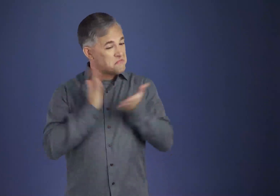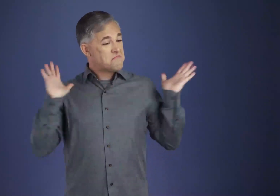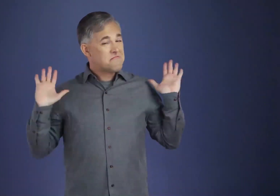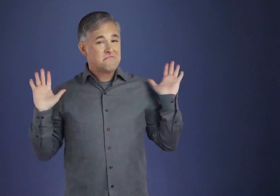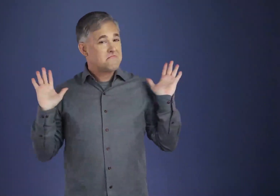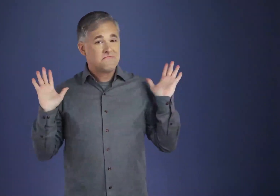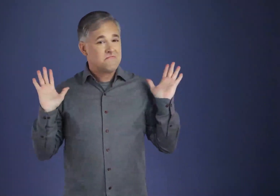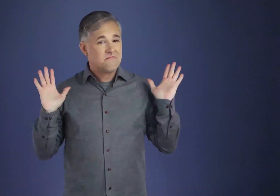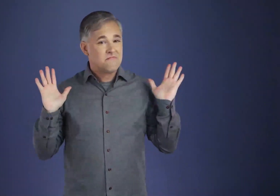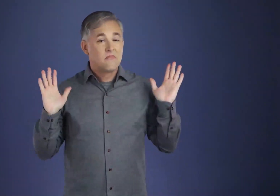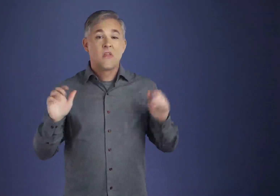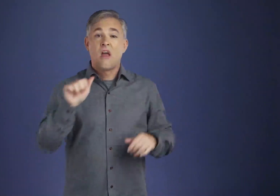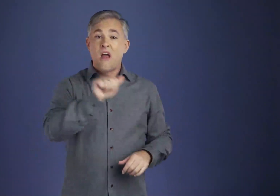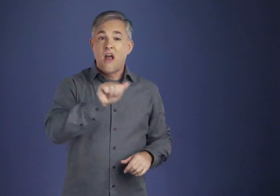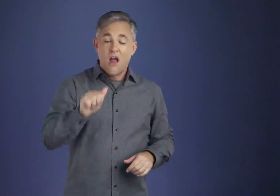I could.